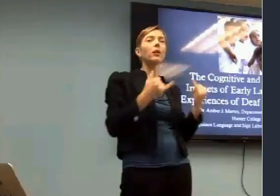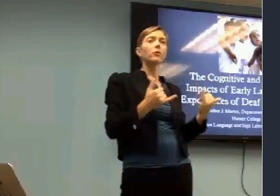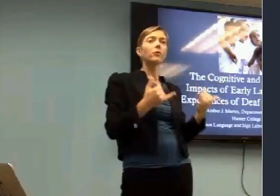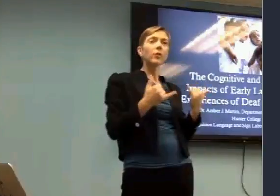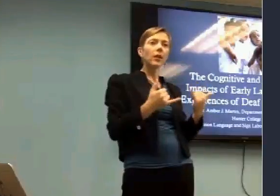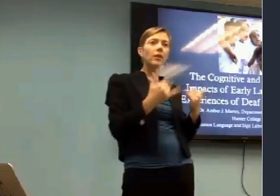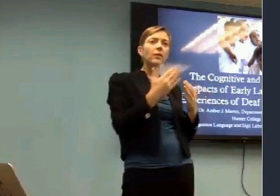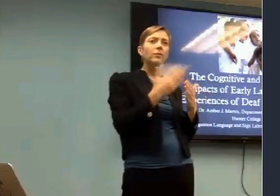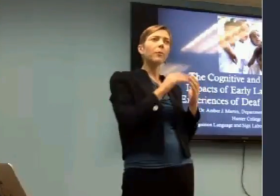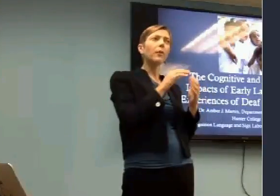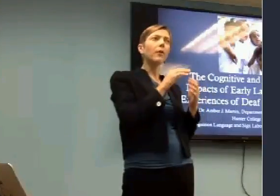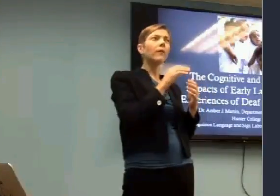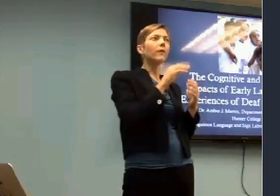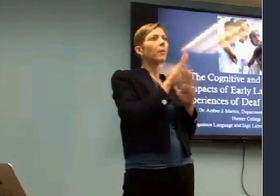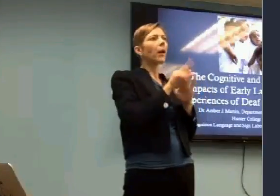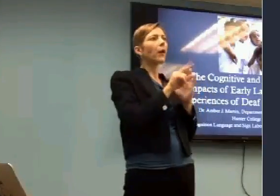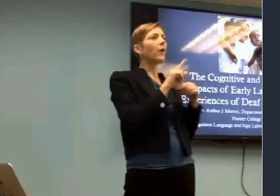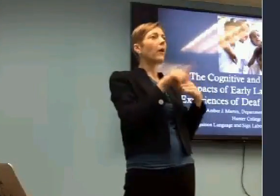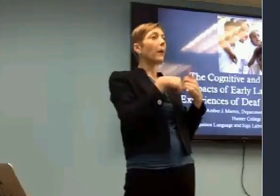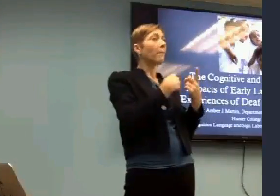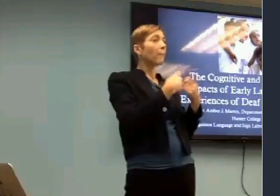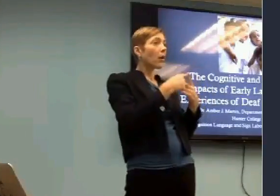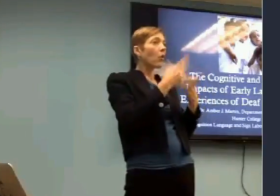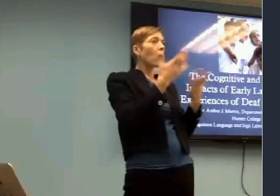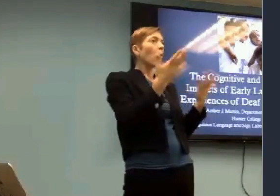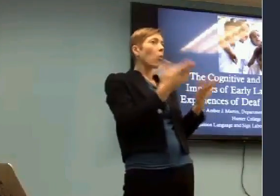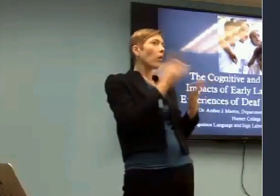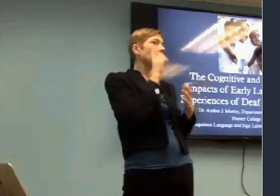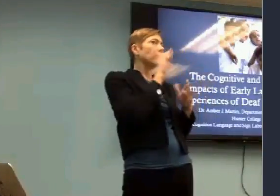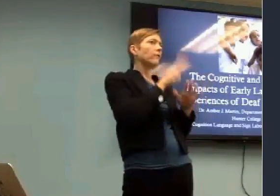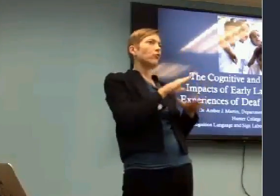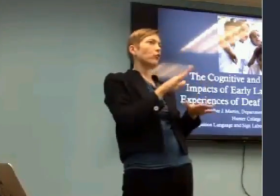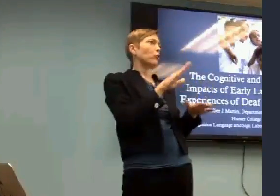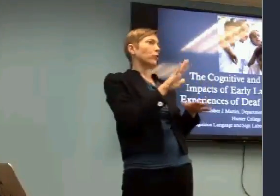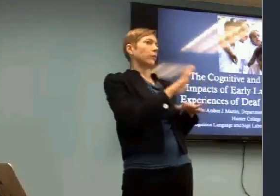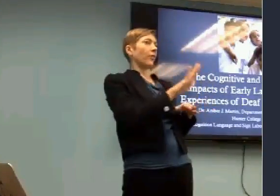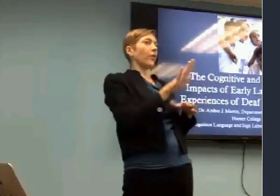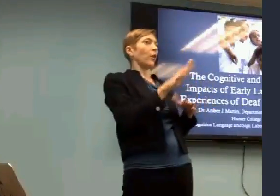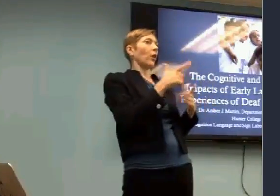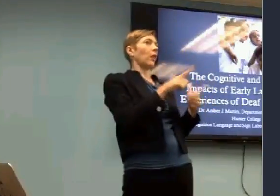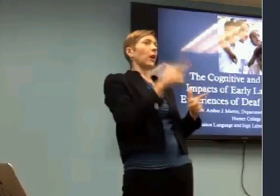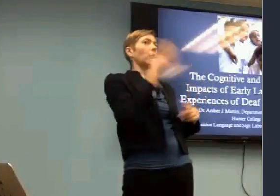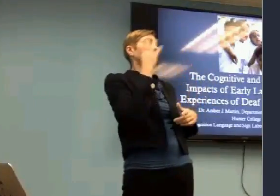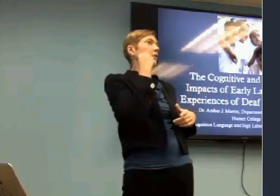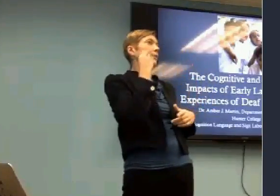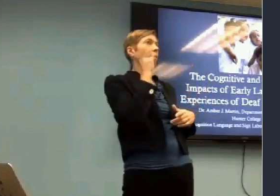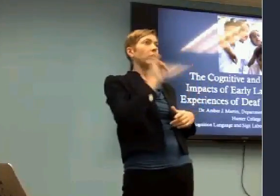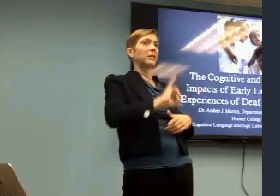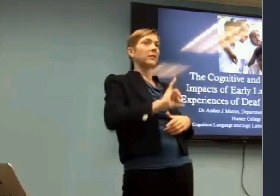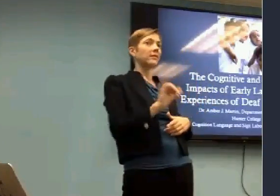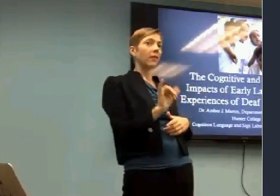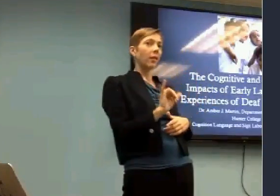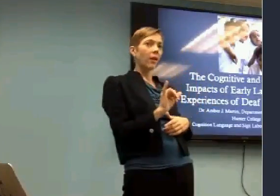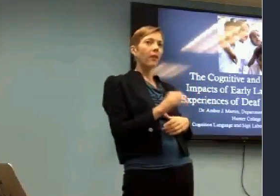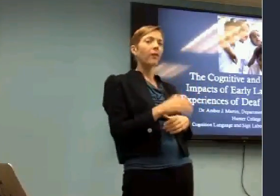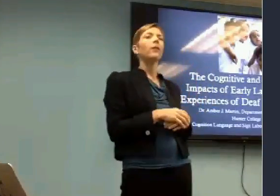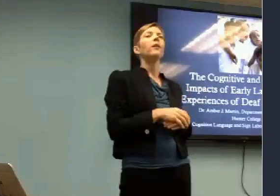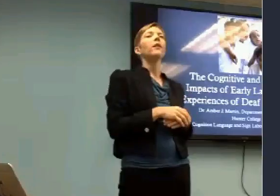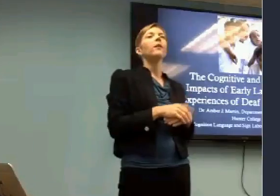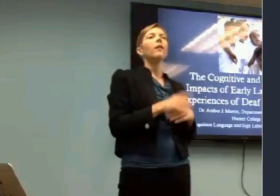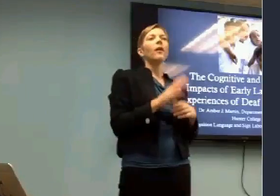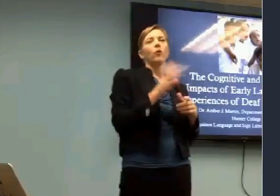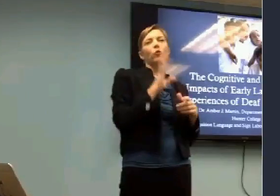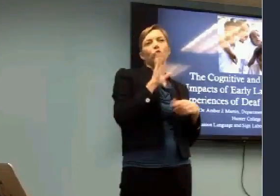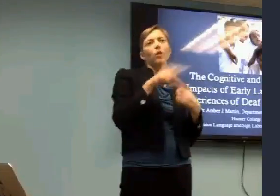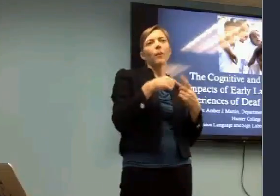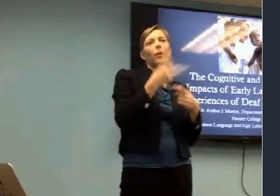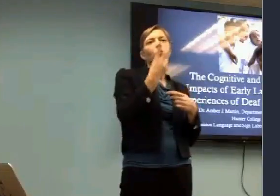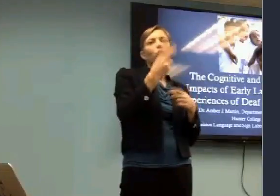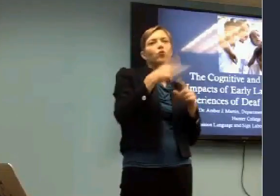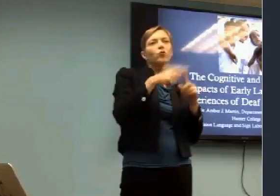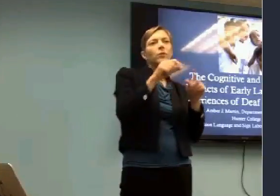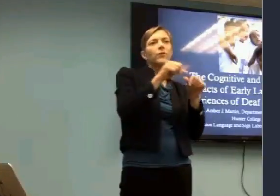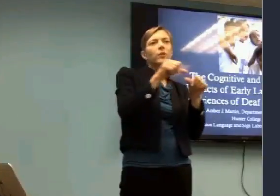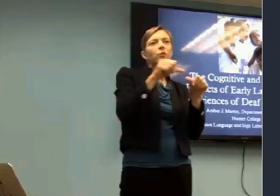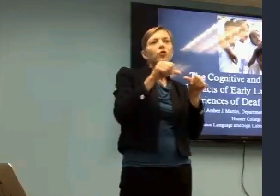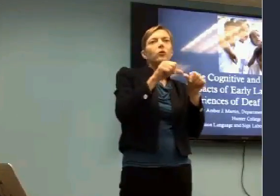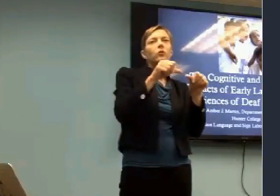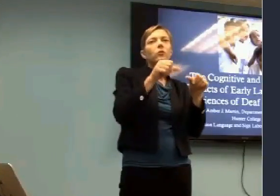a bit on that as well as give you some of the background about what deaf children's language experiences look like. And